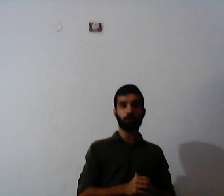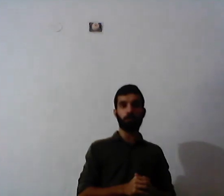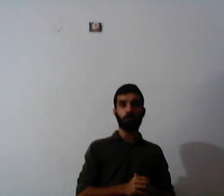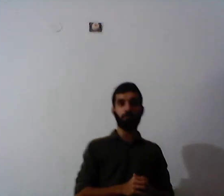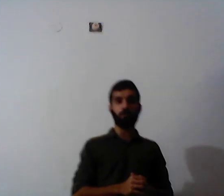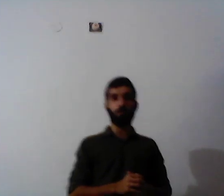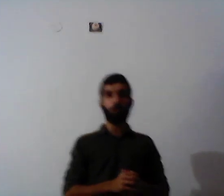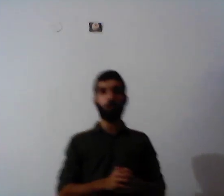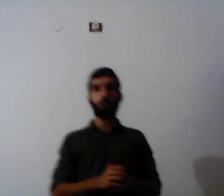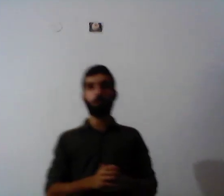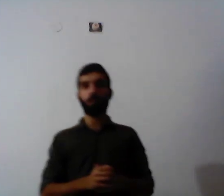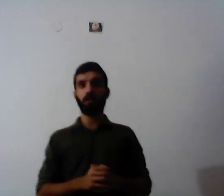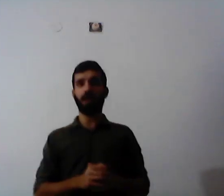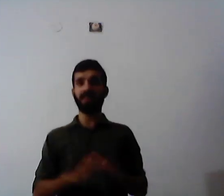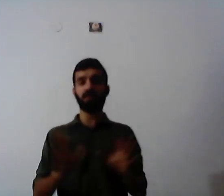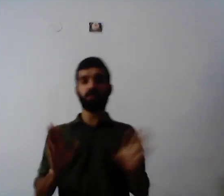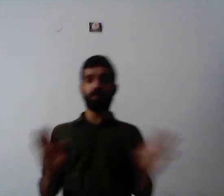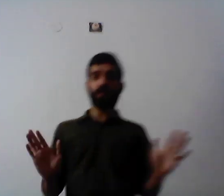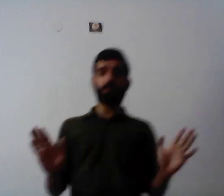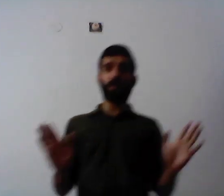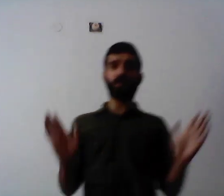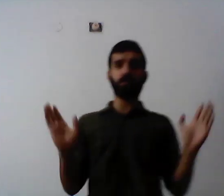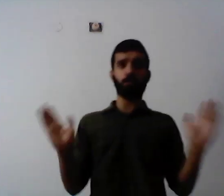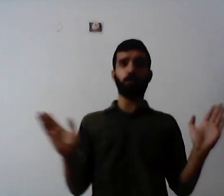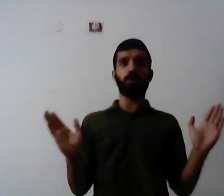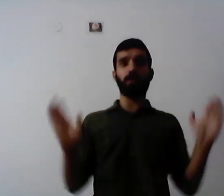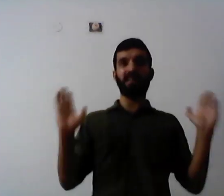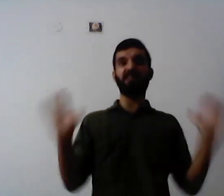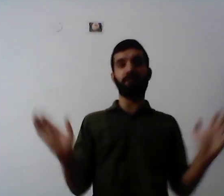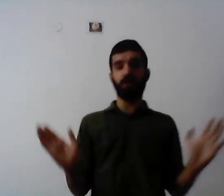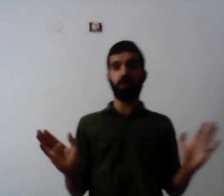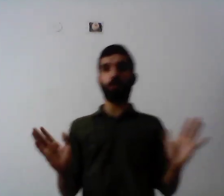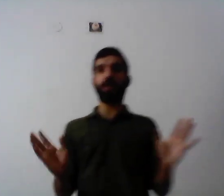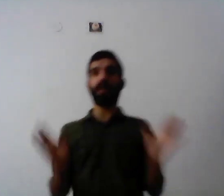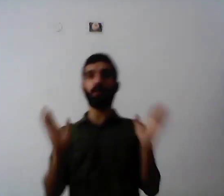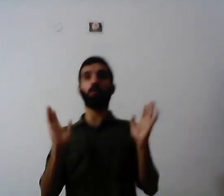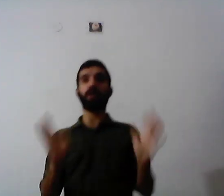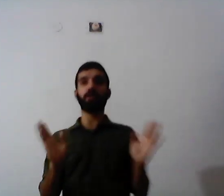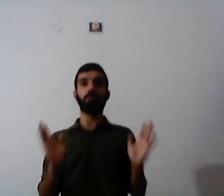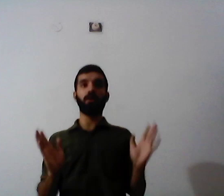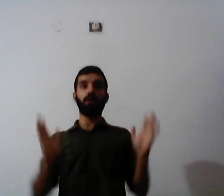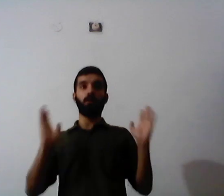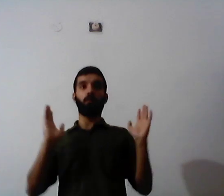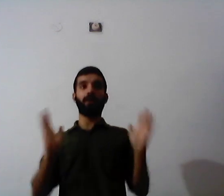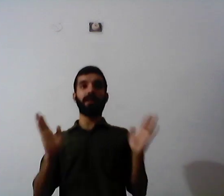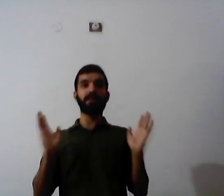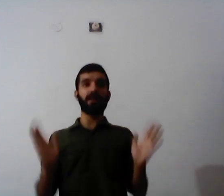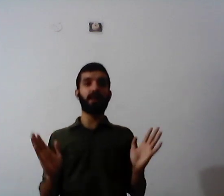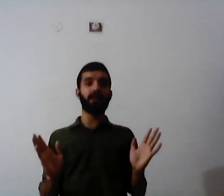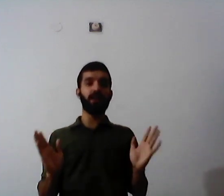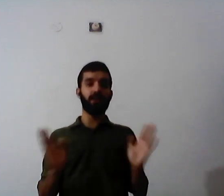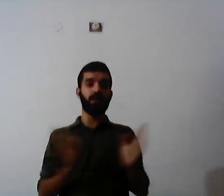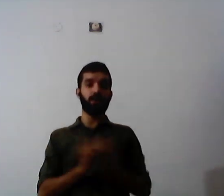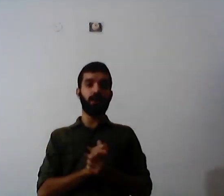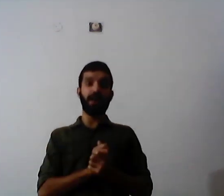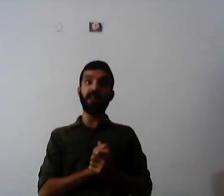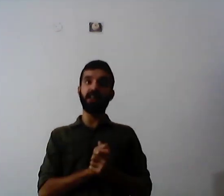so I just explained the definition only, like what exactly Henry's